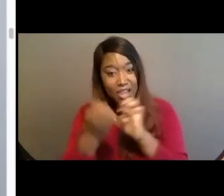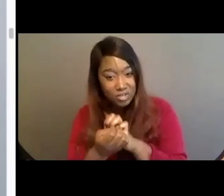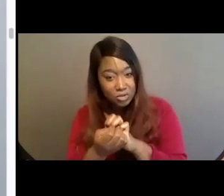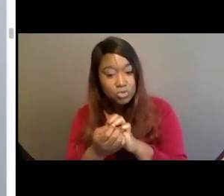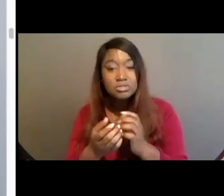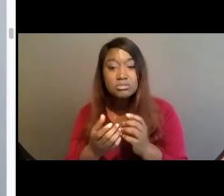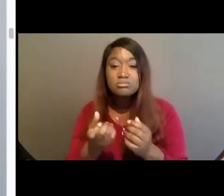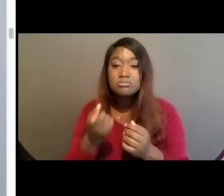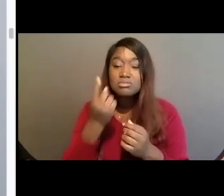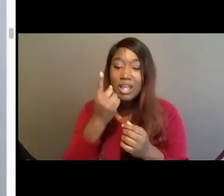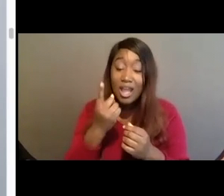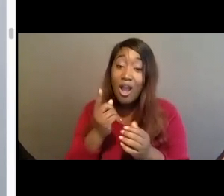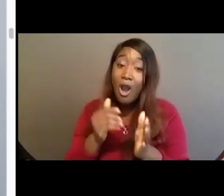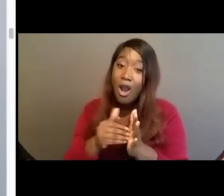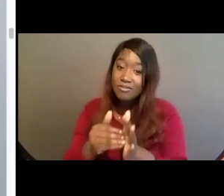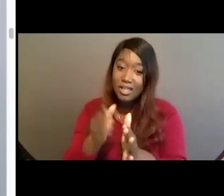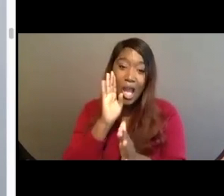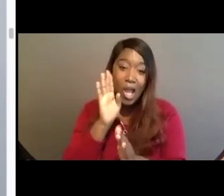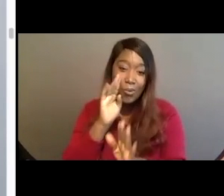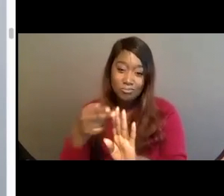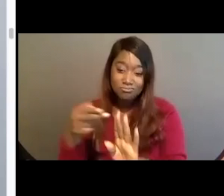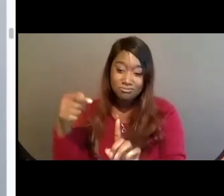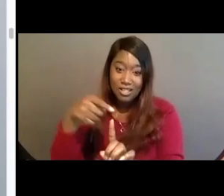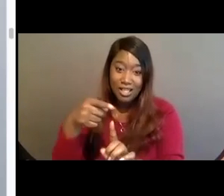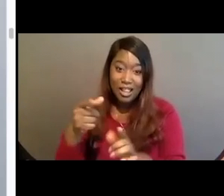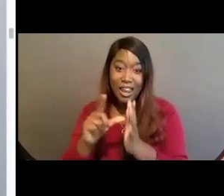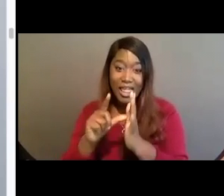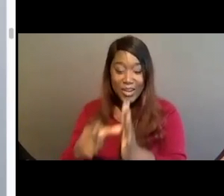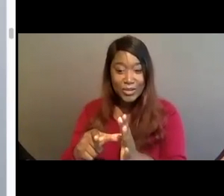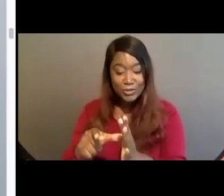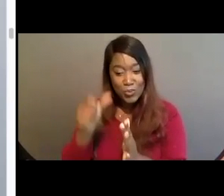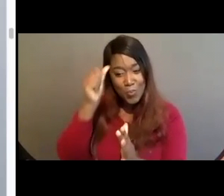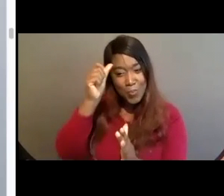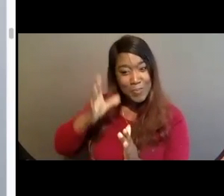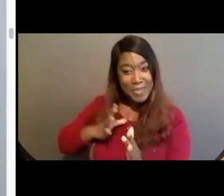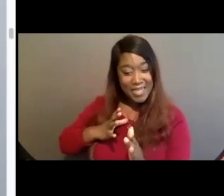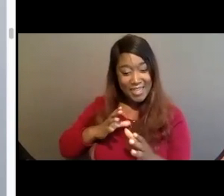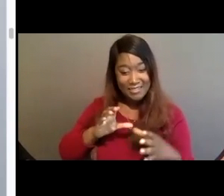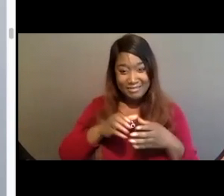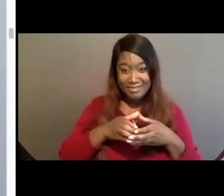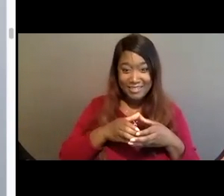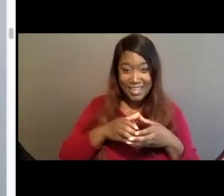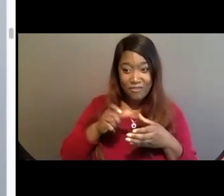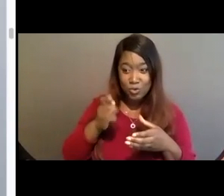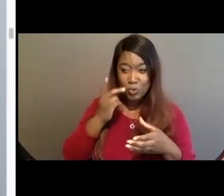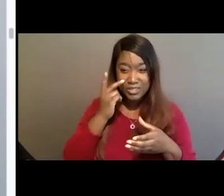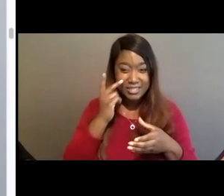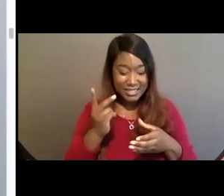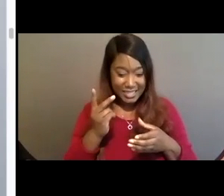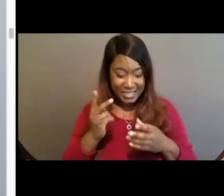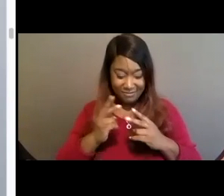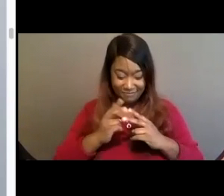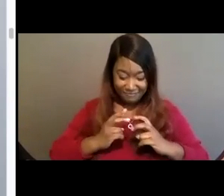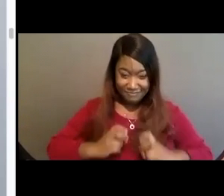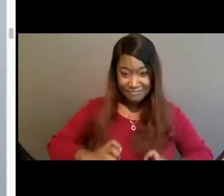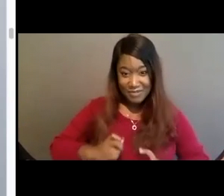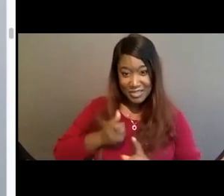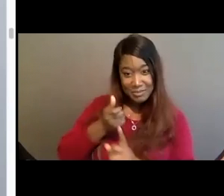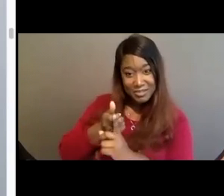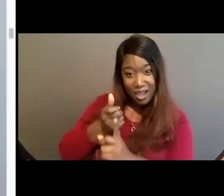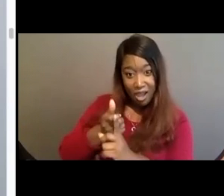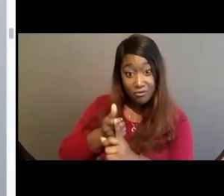I will refer to this later, as man seeing themselves, humans seeing themselves literally